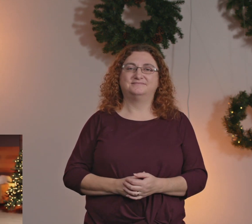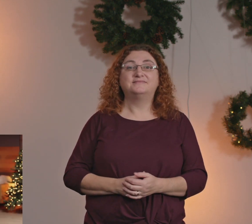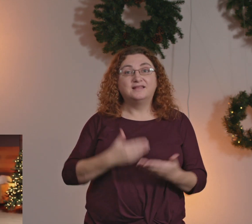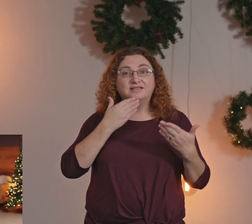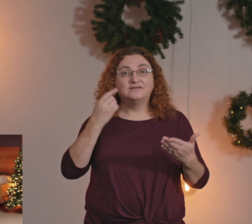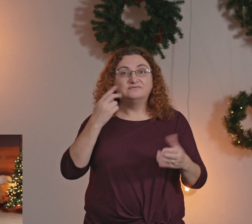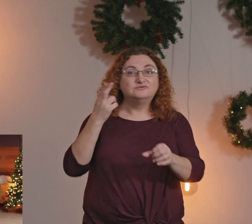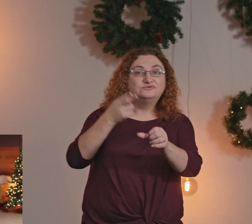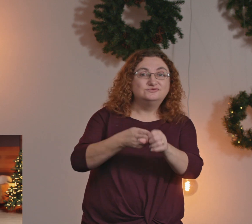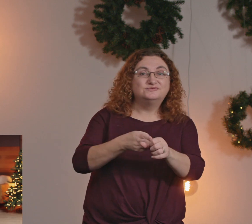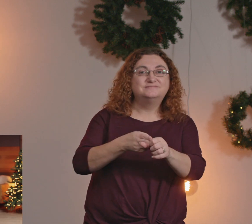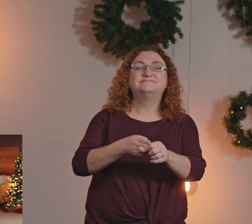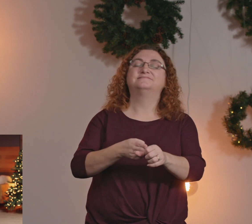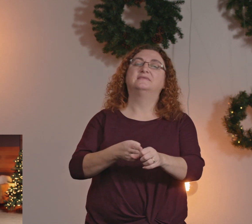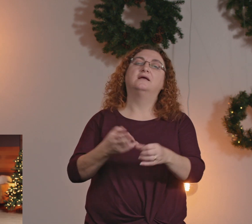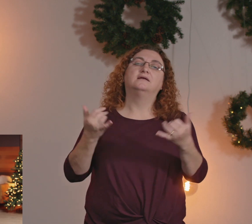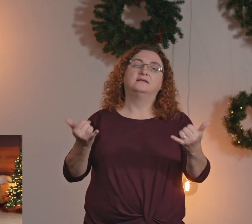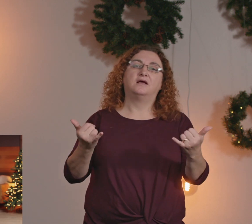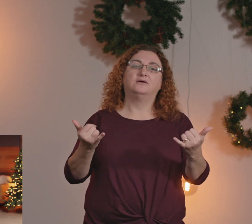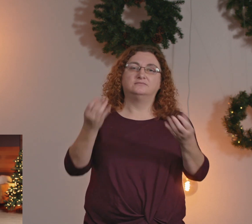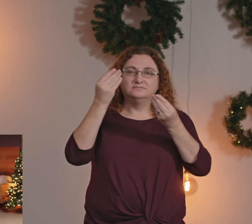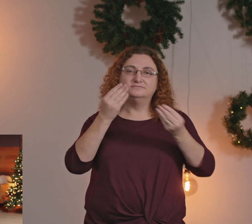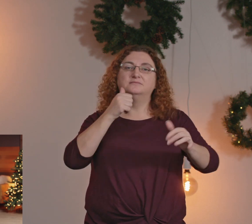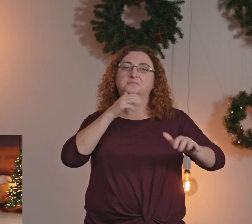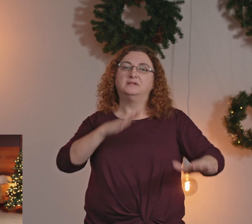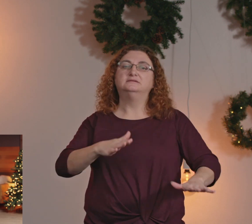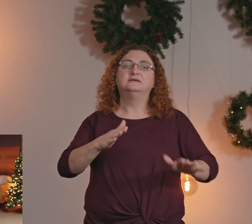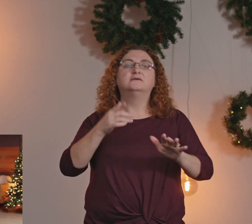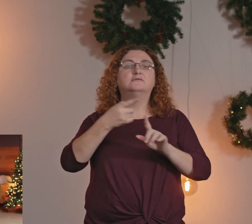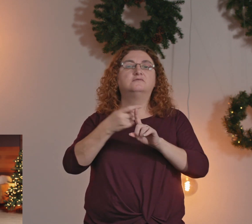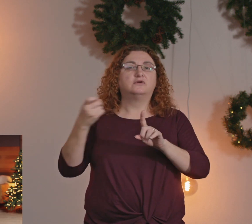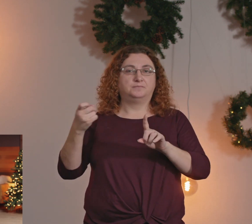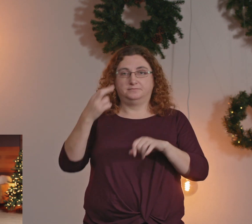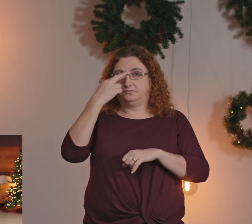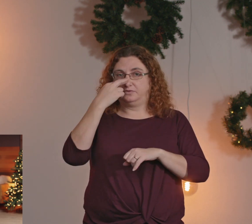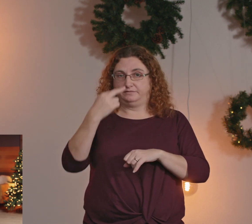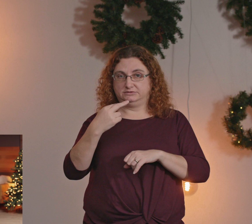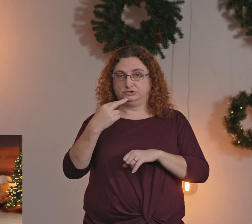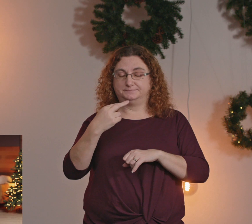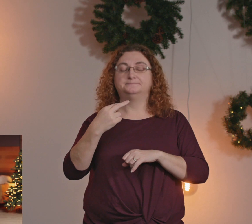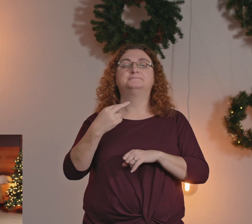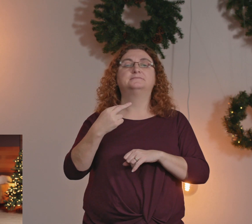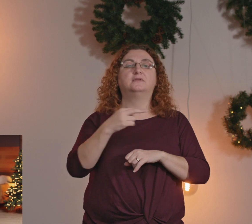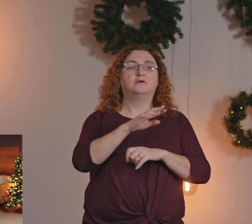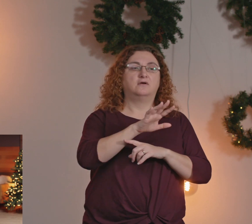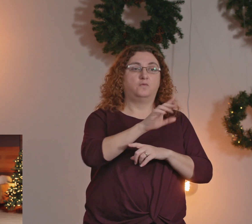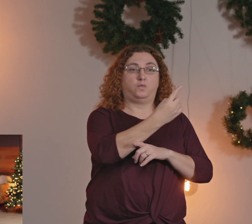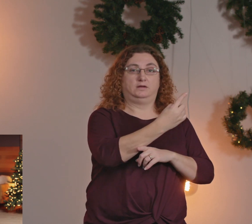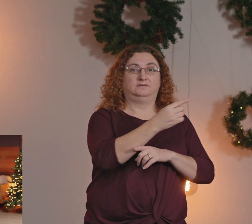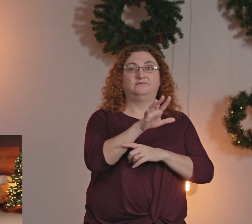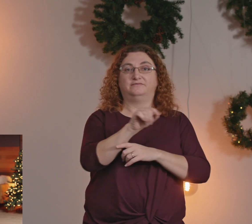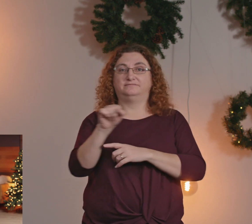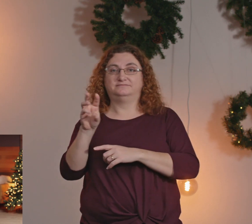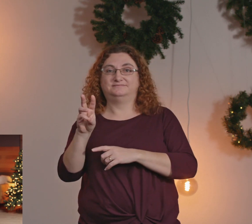Thanks for being with us today. We would love to leave you with this blessing from God's Word found in Revelation 1, 5-6. To him who